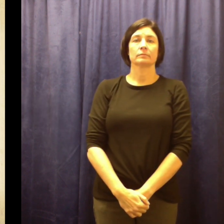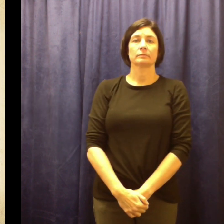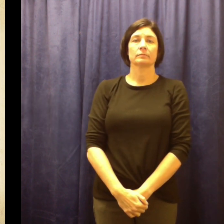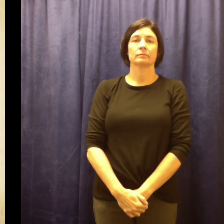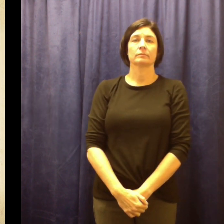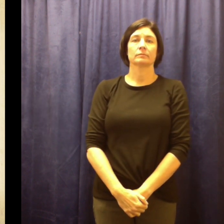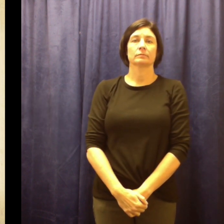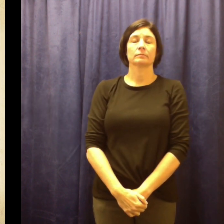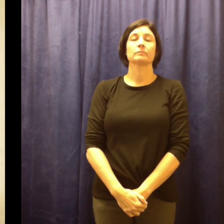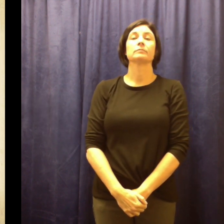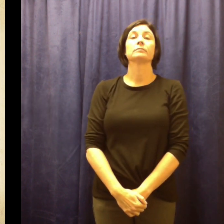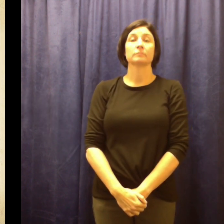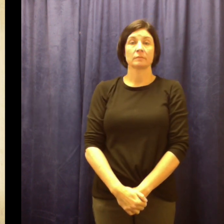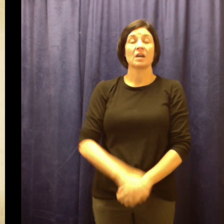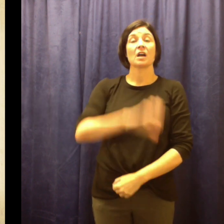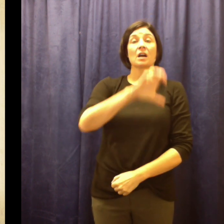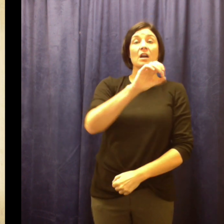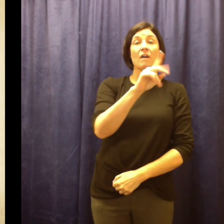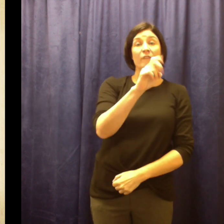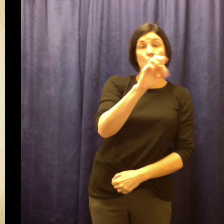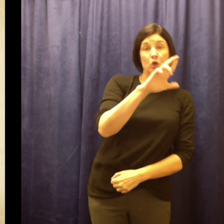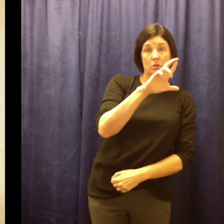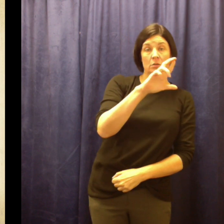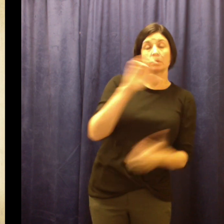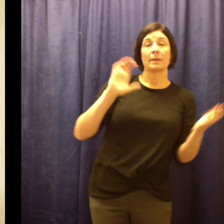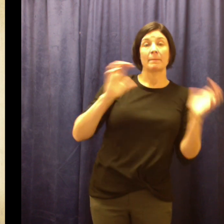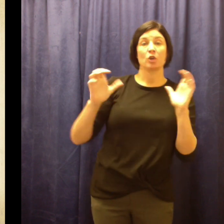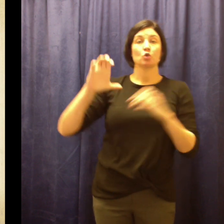Cover versus concealment.